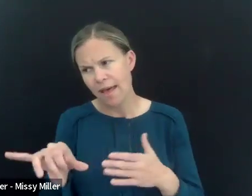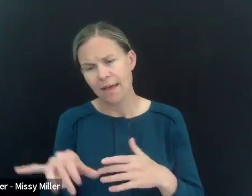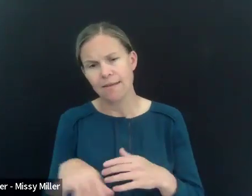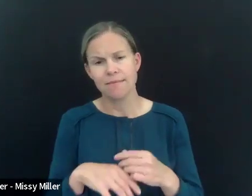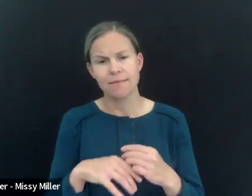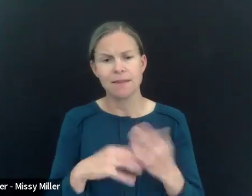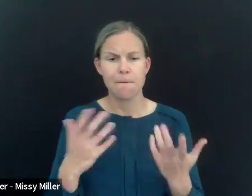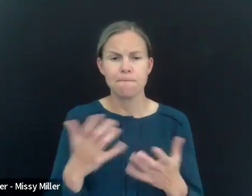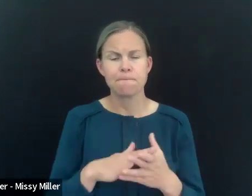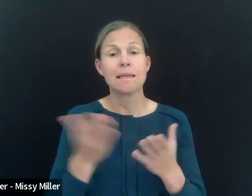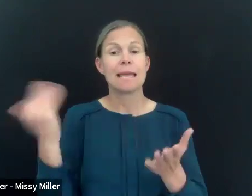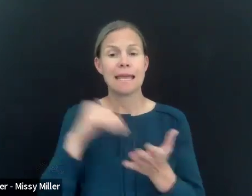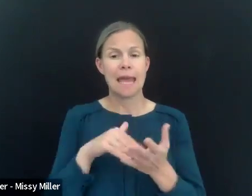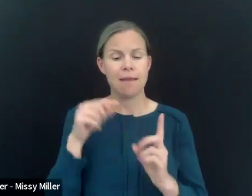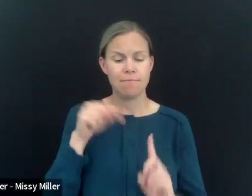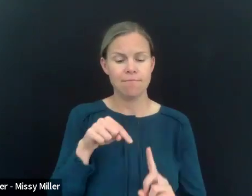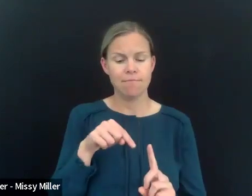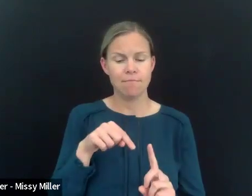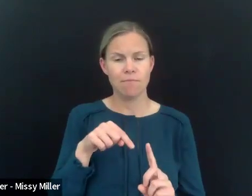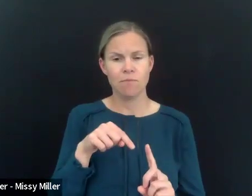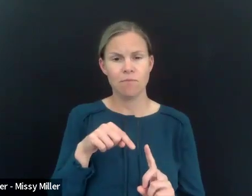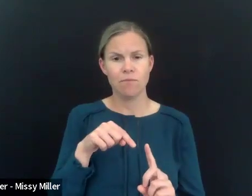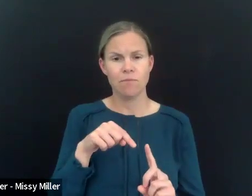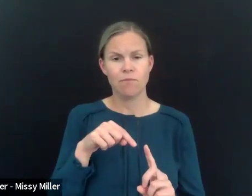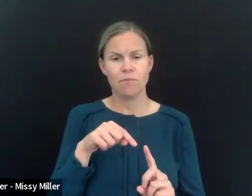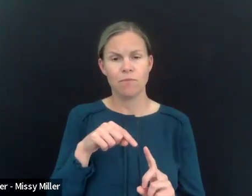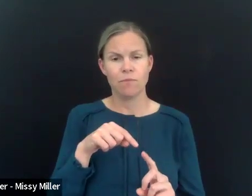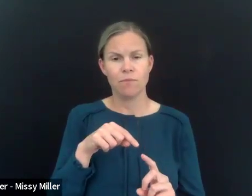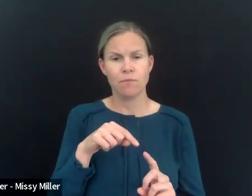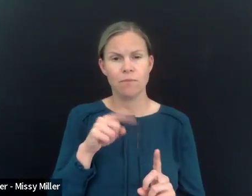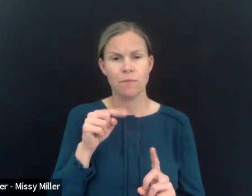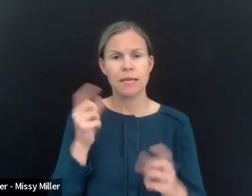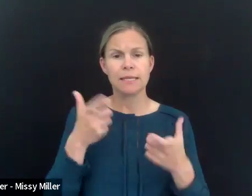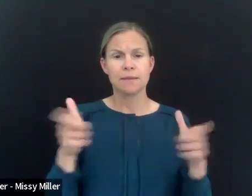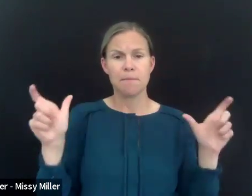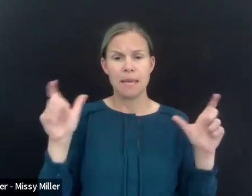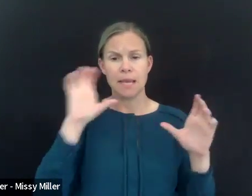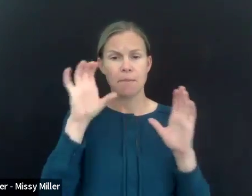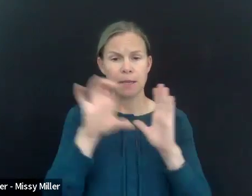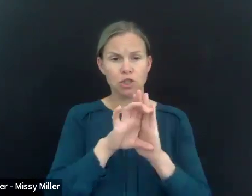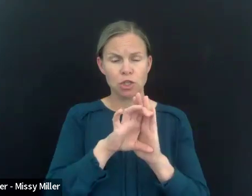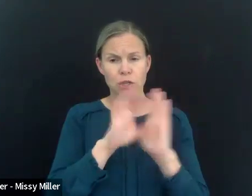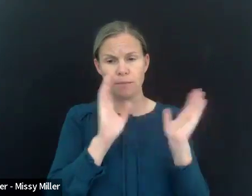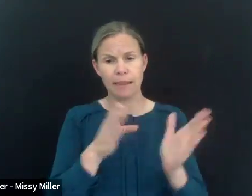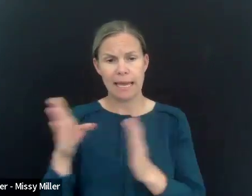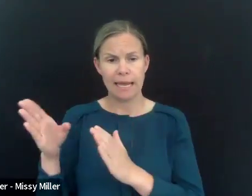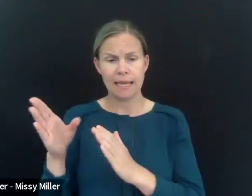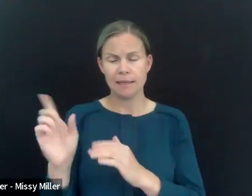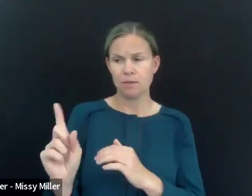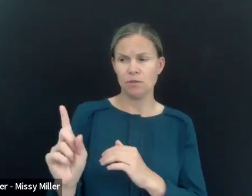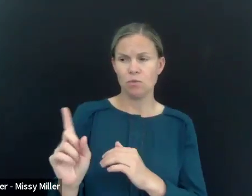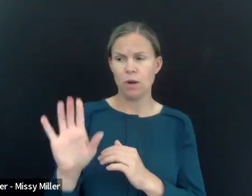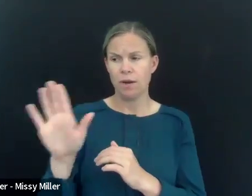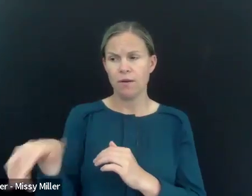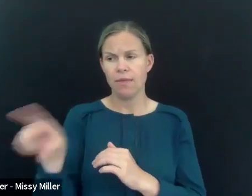So again, part of that, just in my mind, this kind of big picture strategic planning, seeing like where people at on this kind of timeline. These